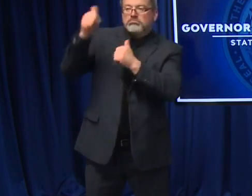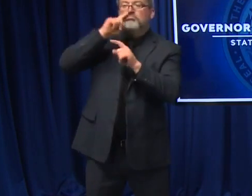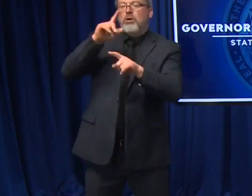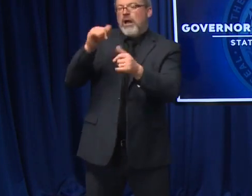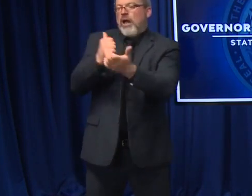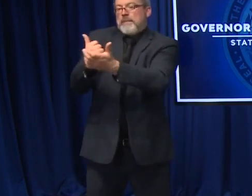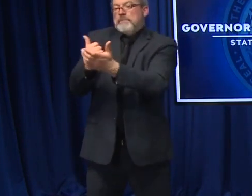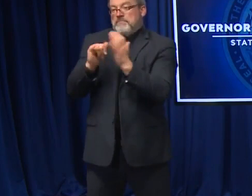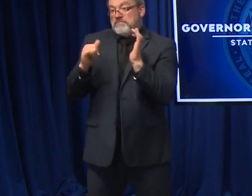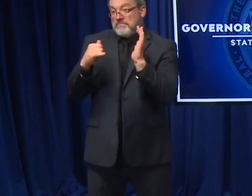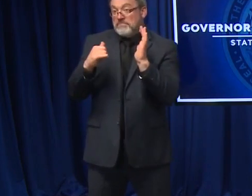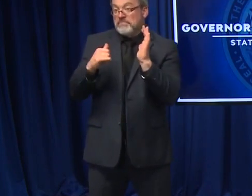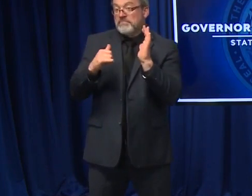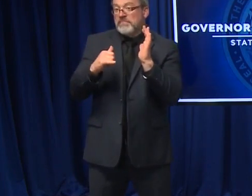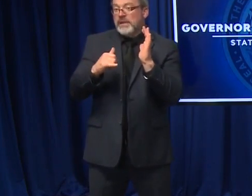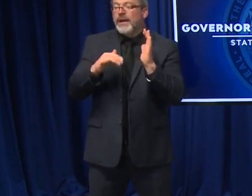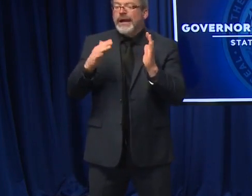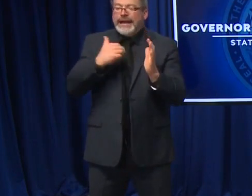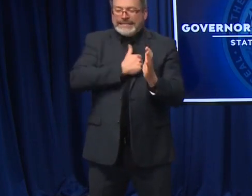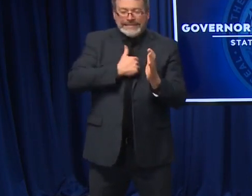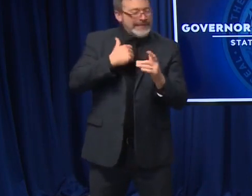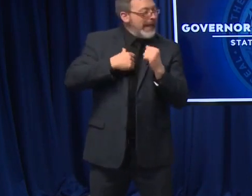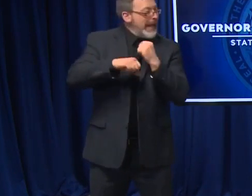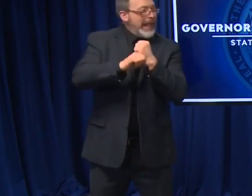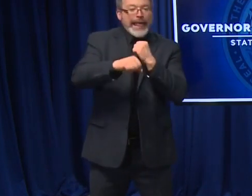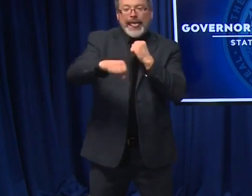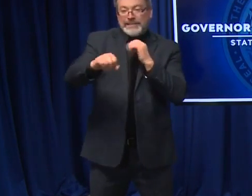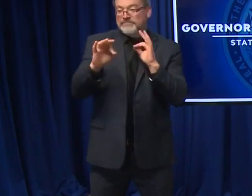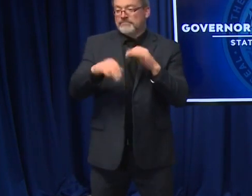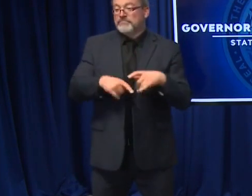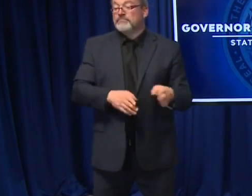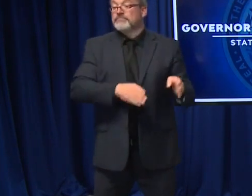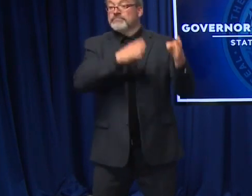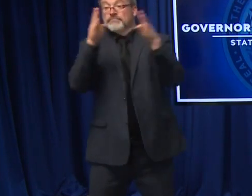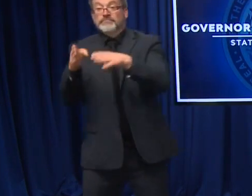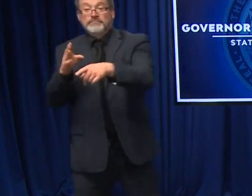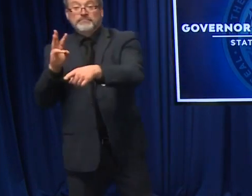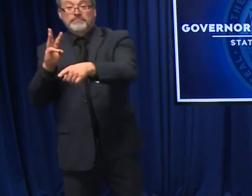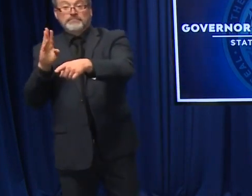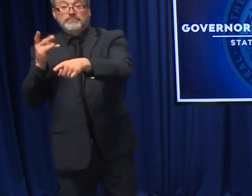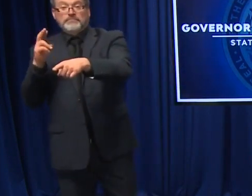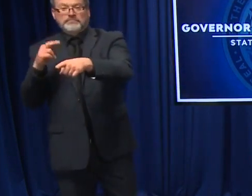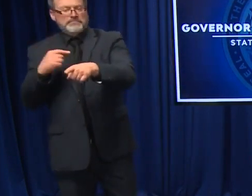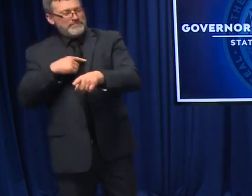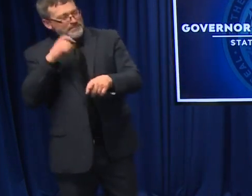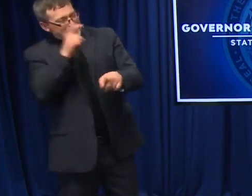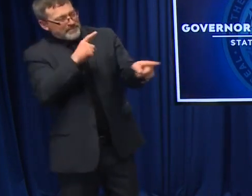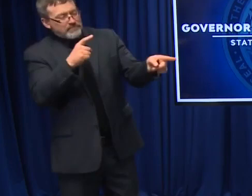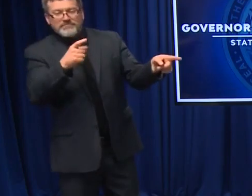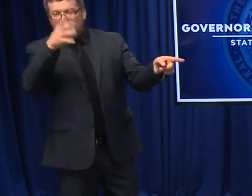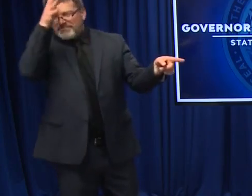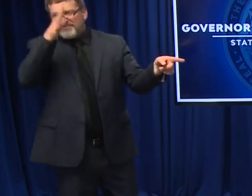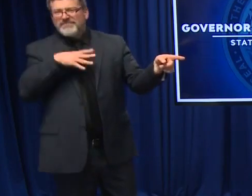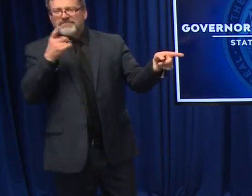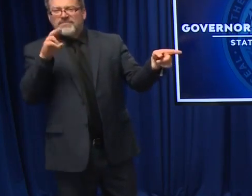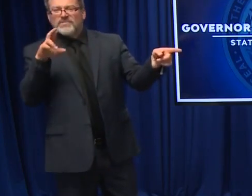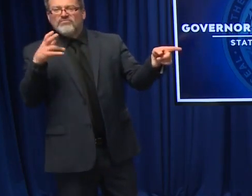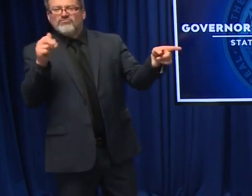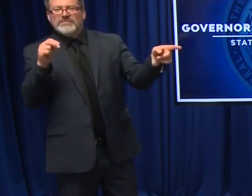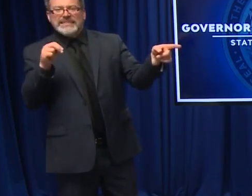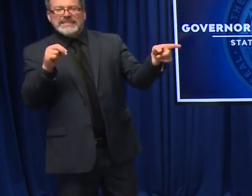Sorry, that was a long answer. I appreciate it. everyone's patience on that one. There's a lot to it. Can we hear from Dr. Chan about Thanksgiving as a driver of cases? That was obviously a